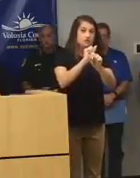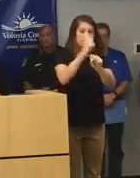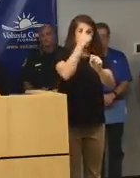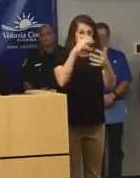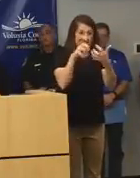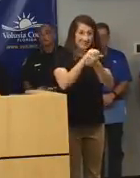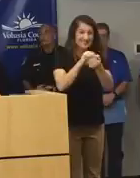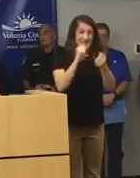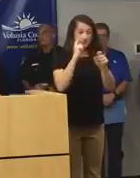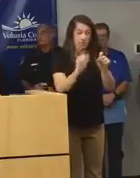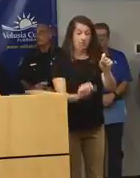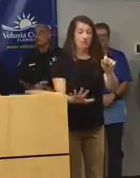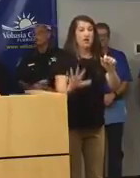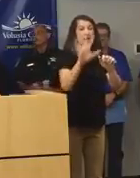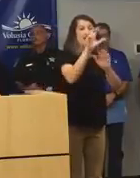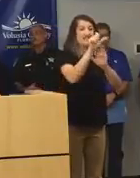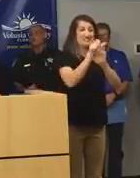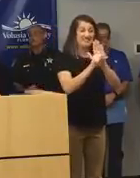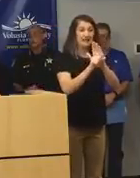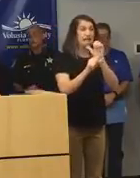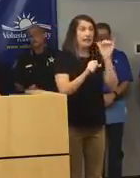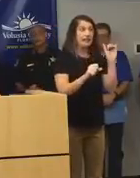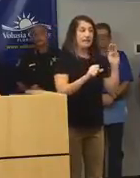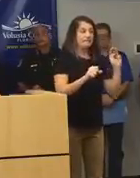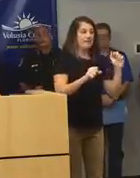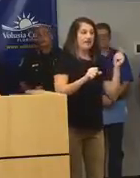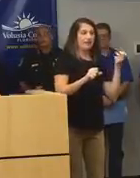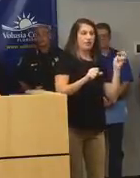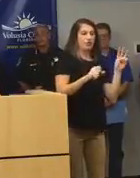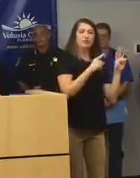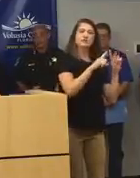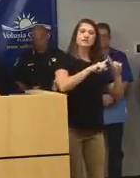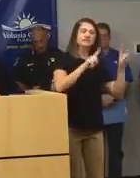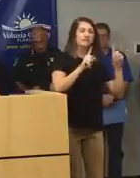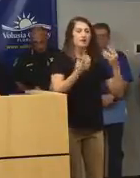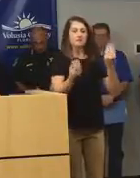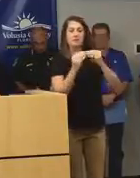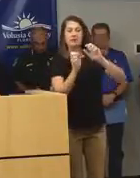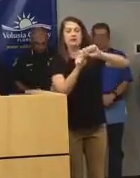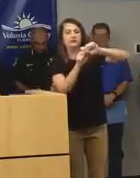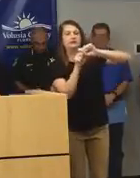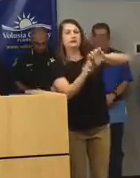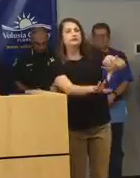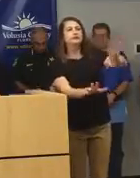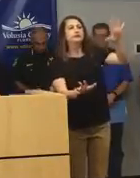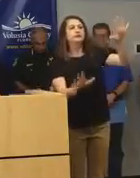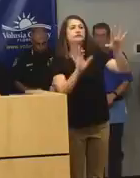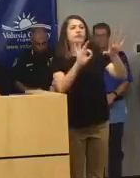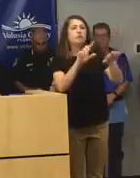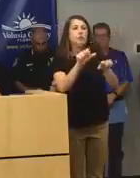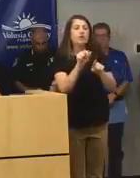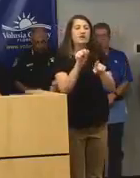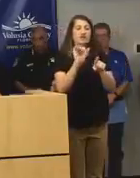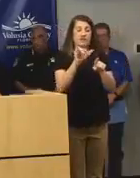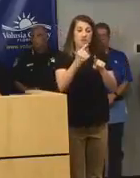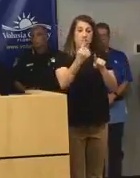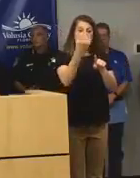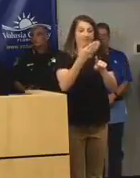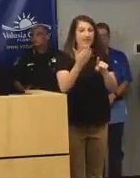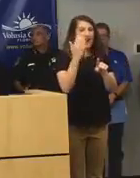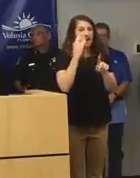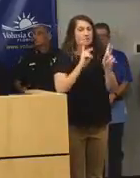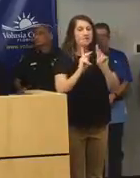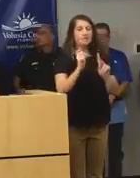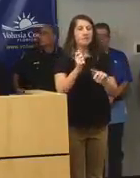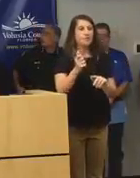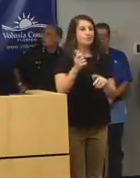of the damage that's been done, unlike Matthew, is a larger portion of Florida. And so the one thing that I know people are